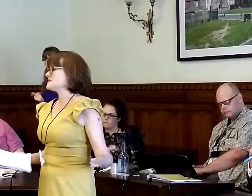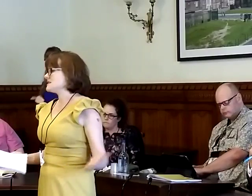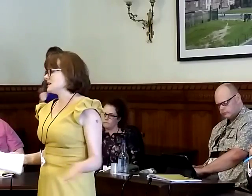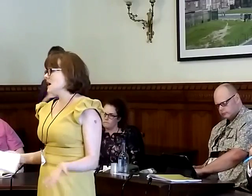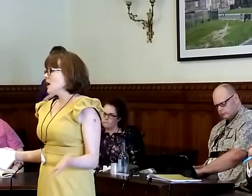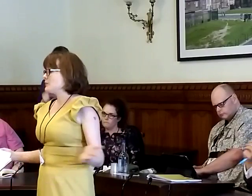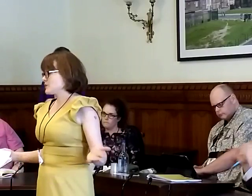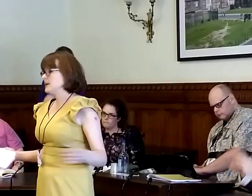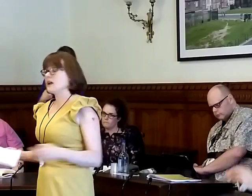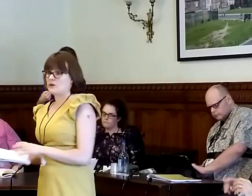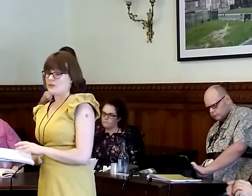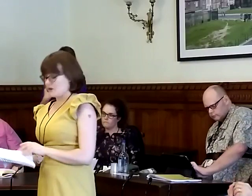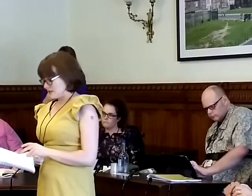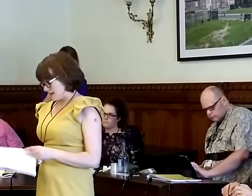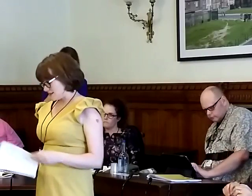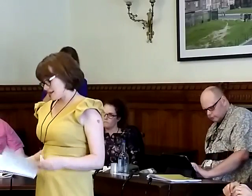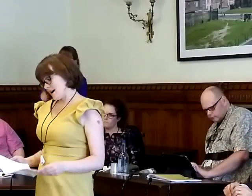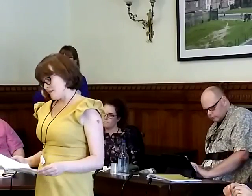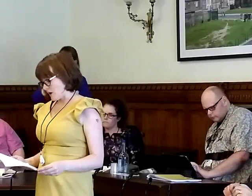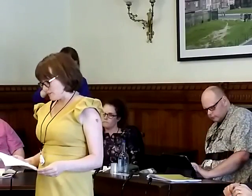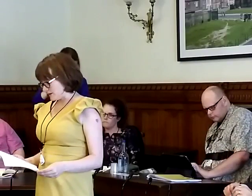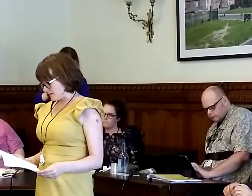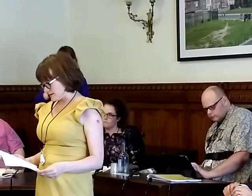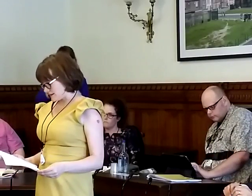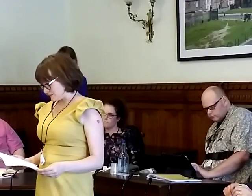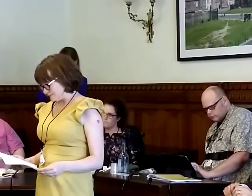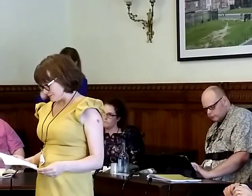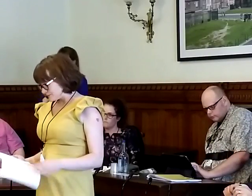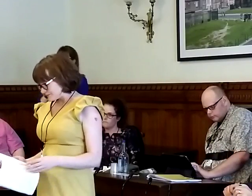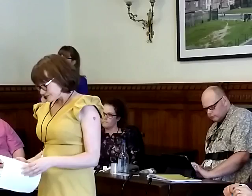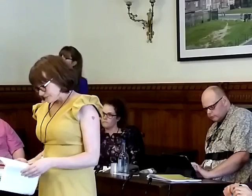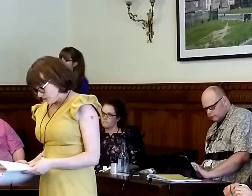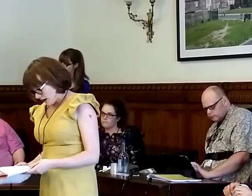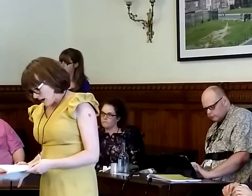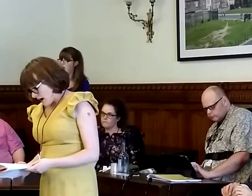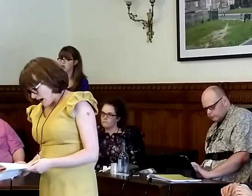and consistency between local authorities might be an idea.